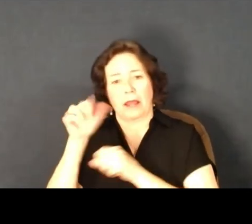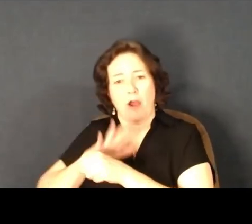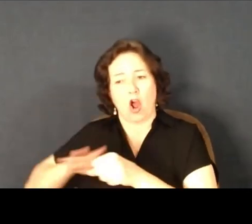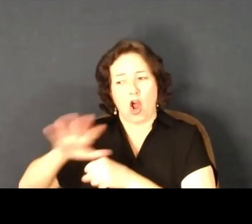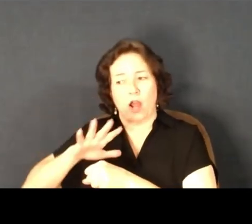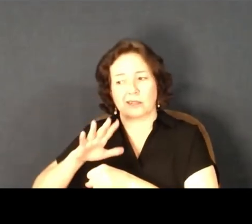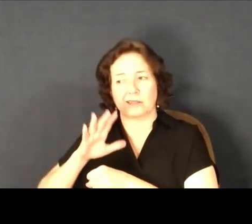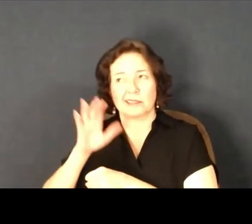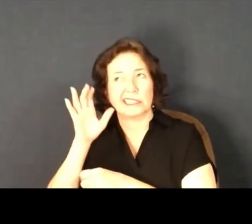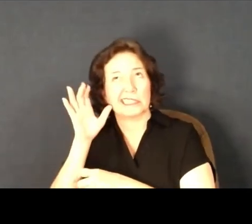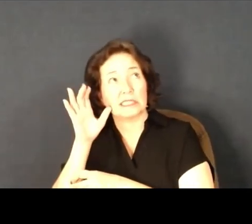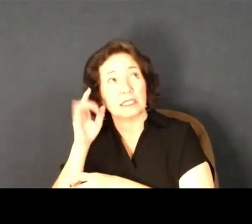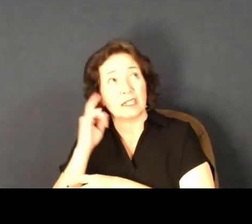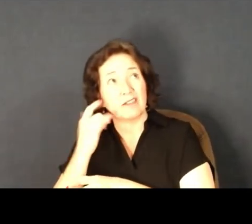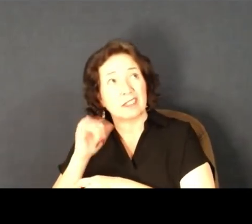they would listen.